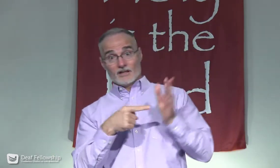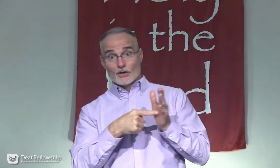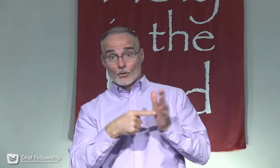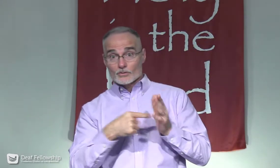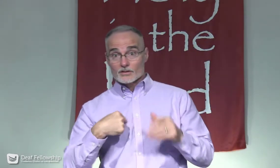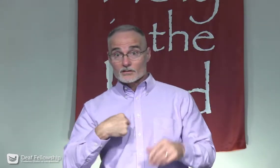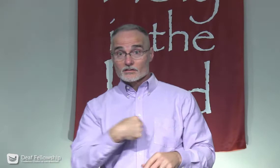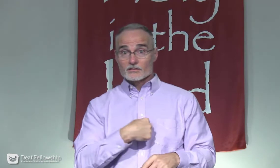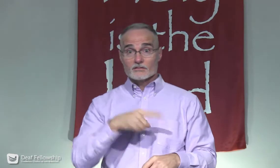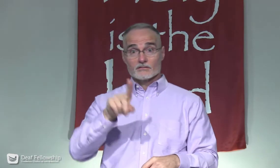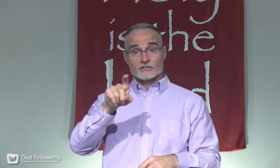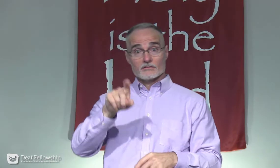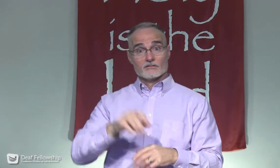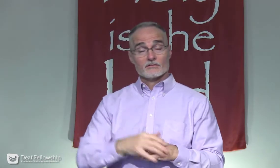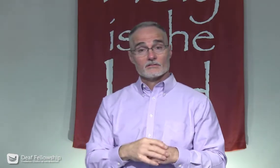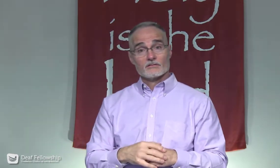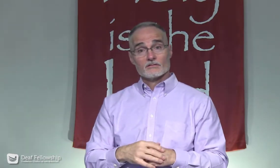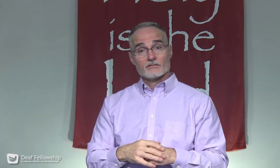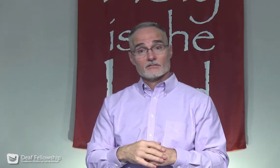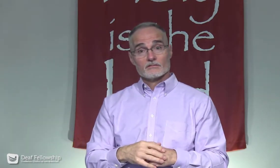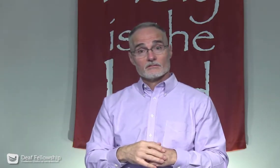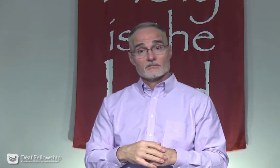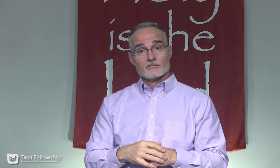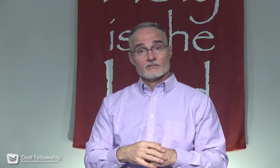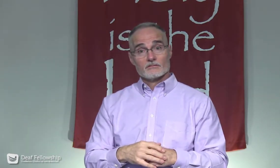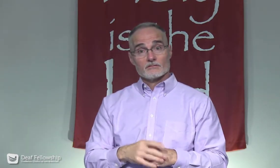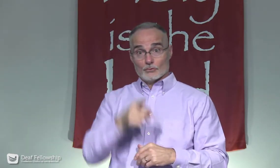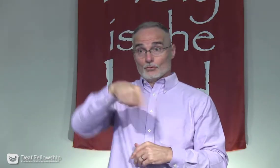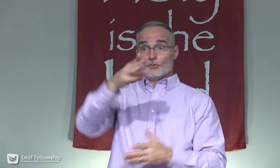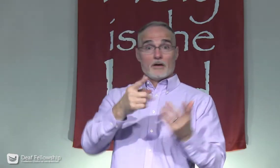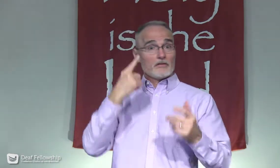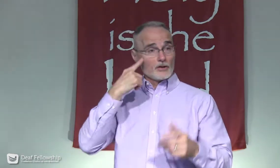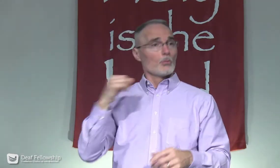One last chance? Does he owe us that?